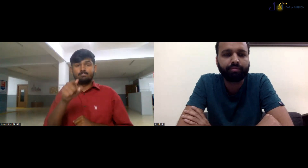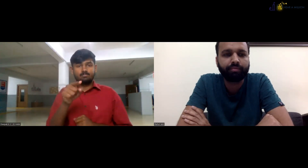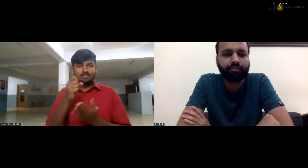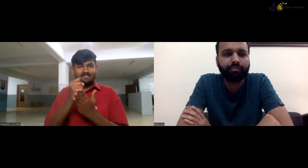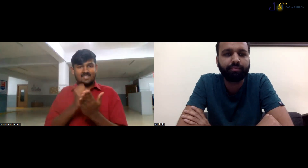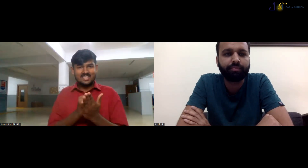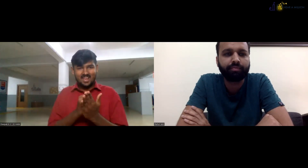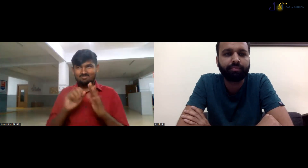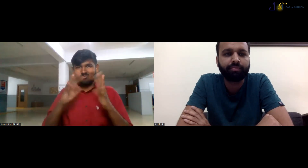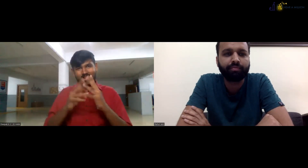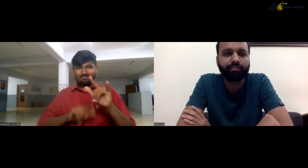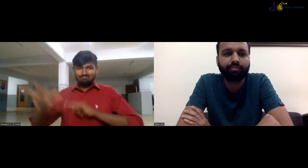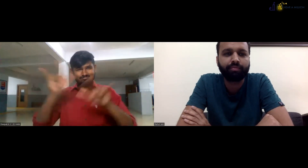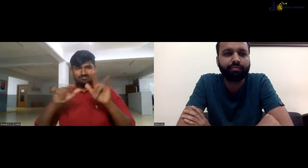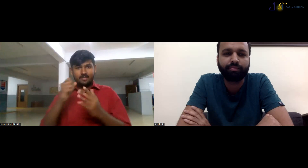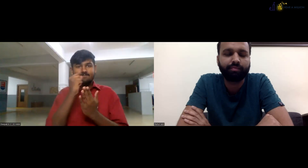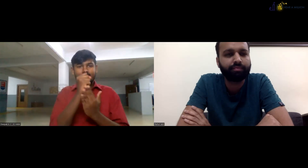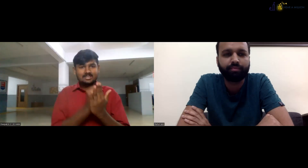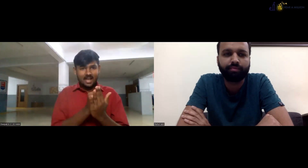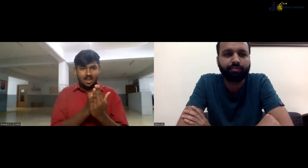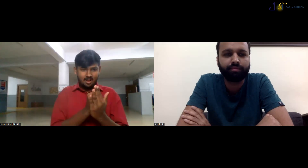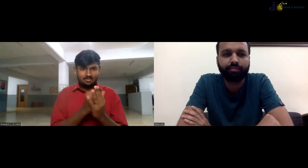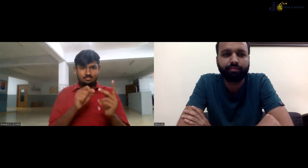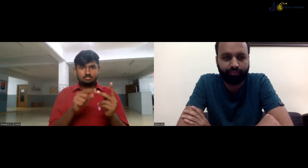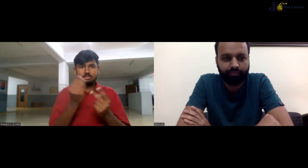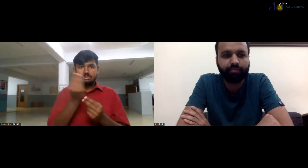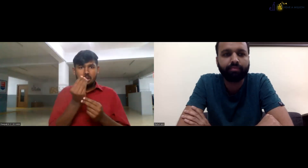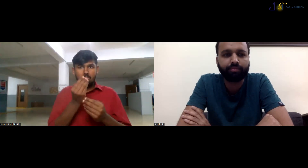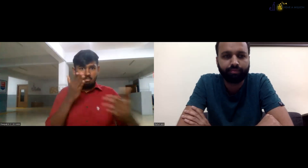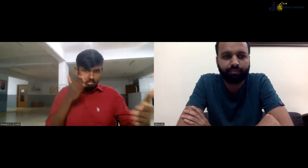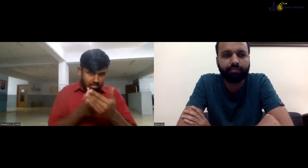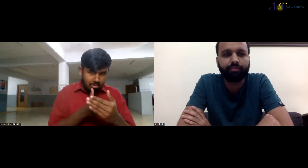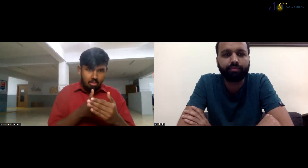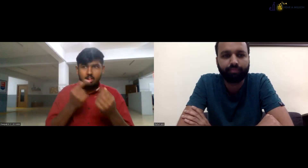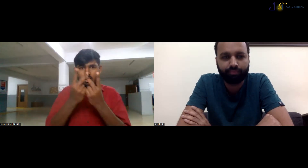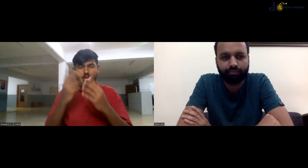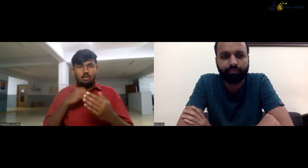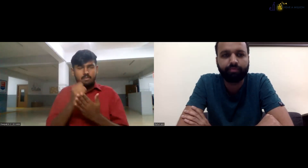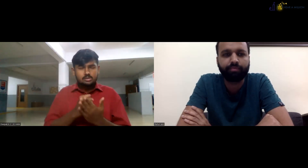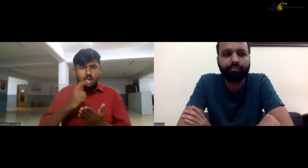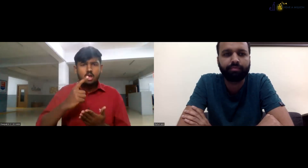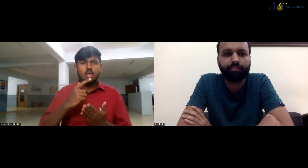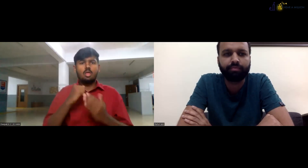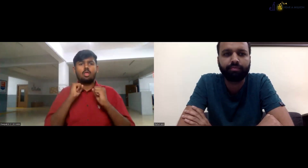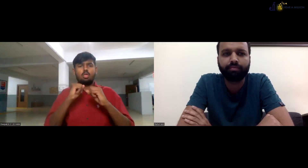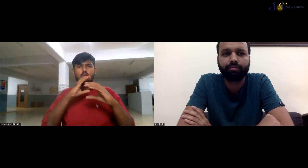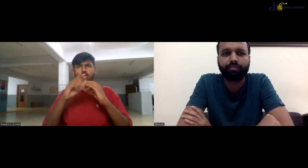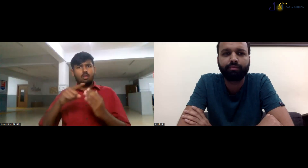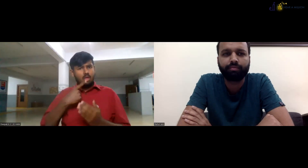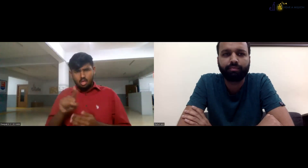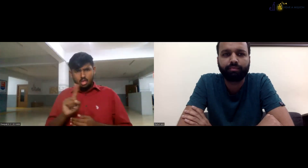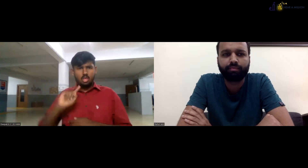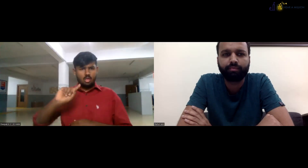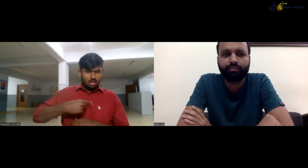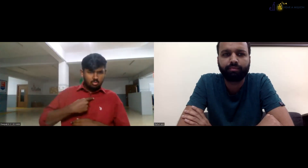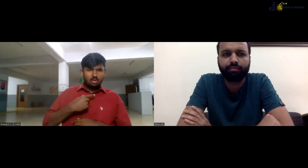The third question to you is that you have traveled the world. Is it easy to obtain a visa to